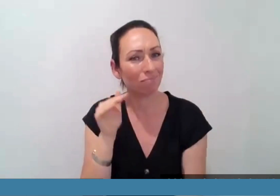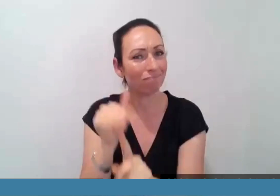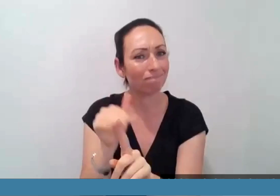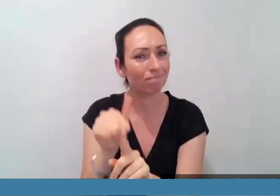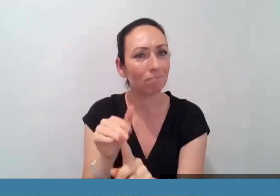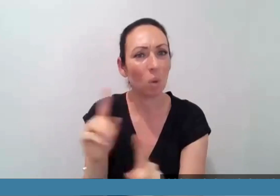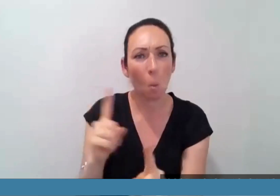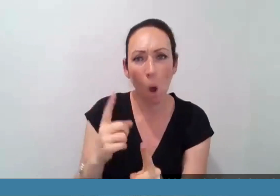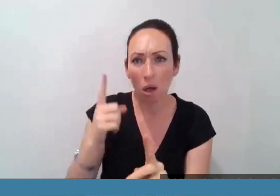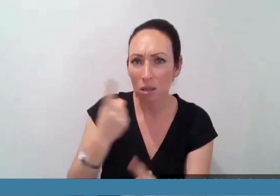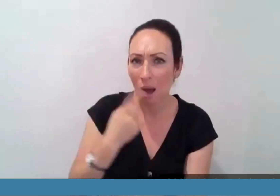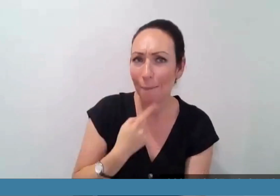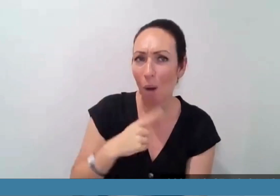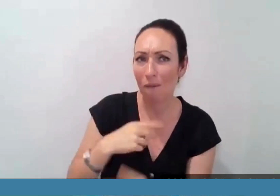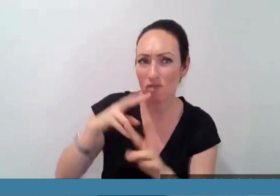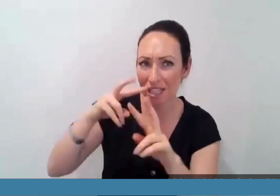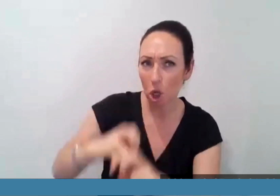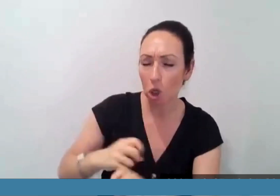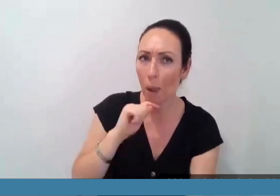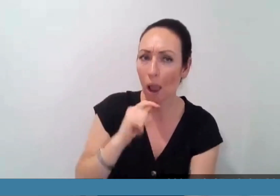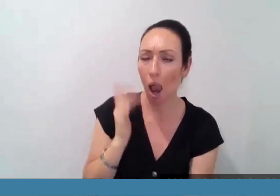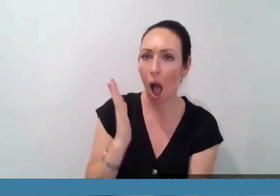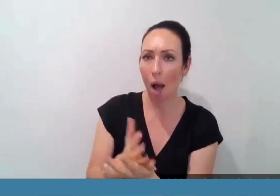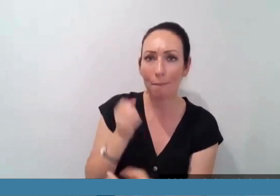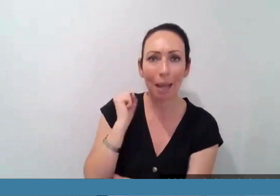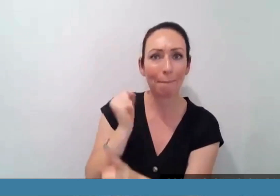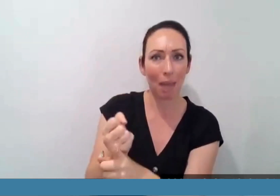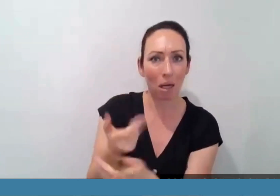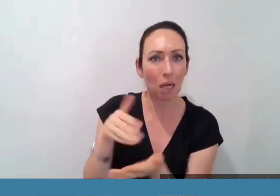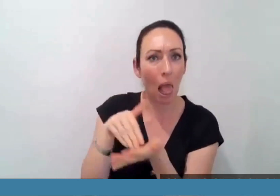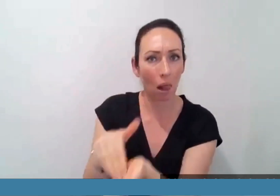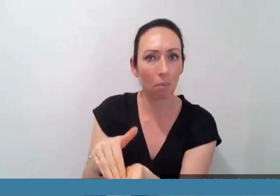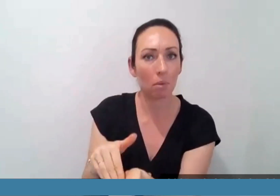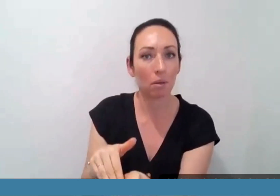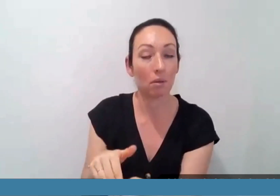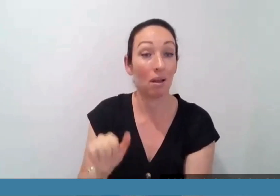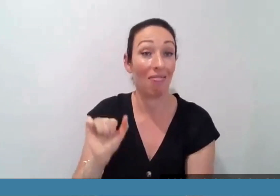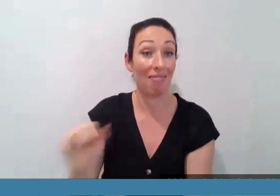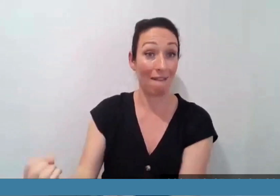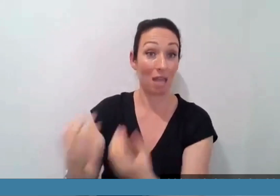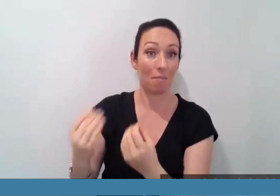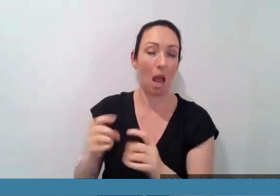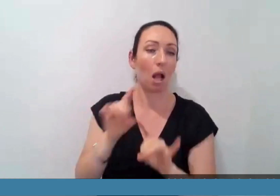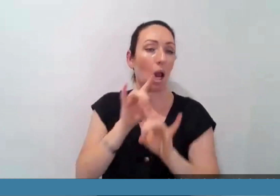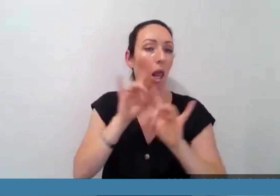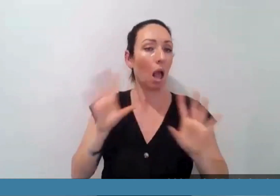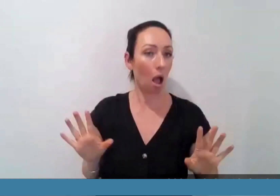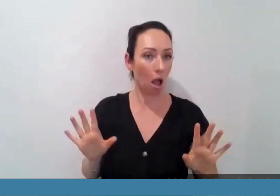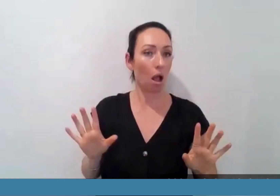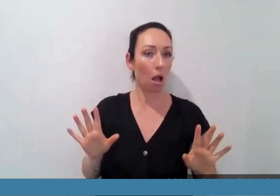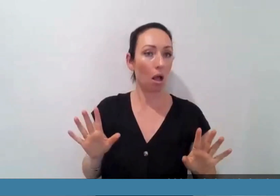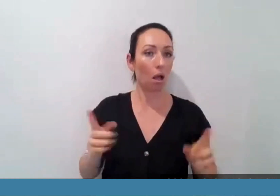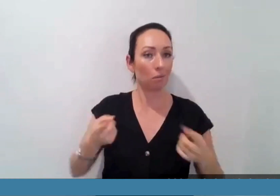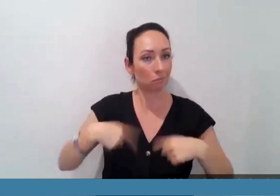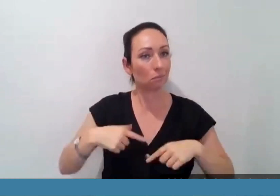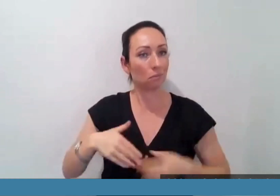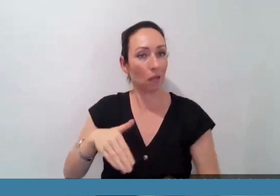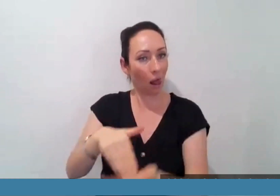difference. Their feedback was clear and strategic. They told us